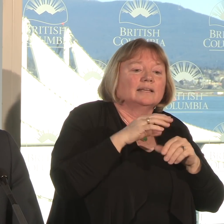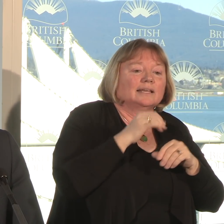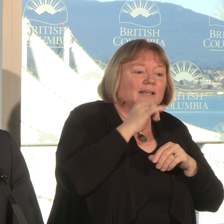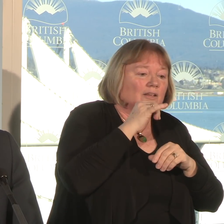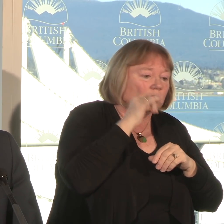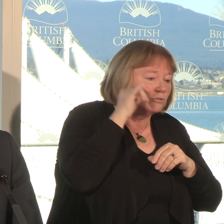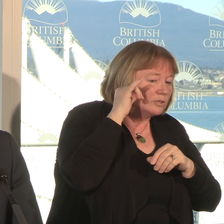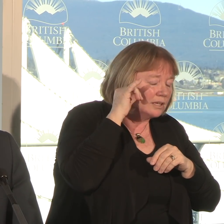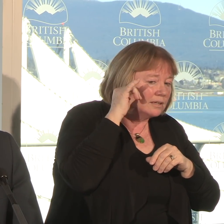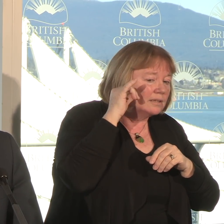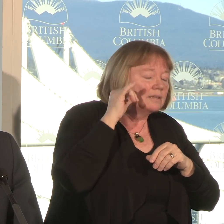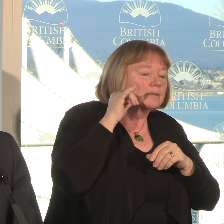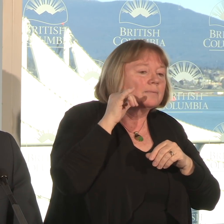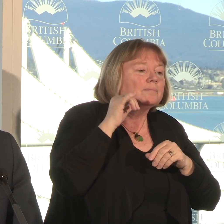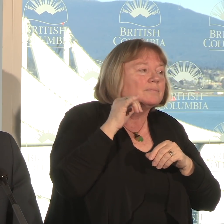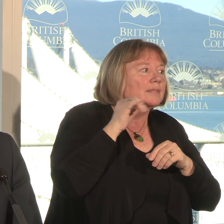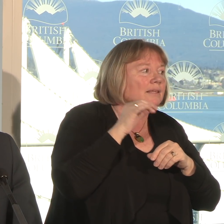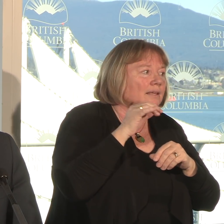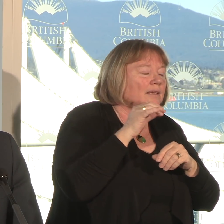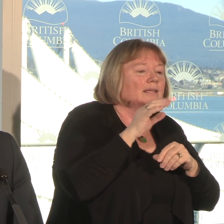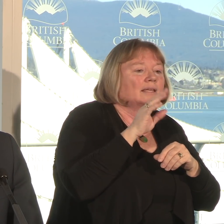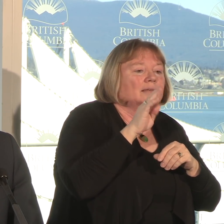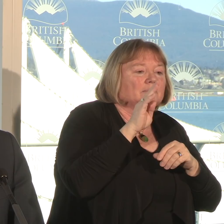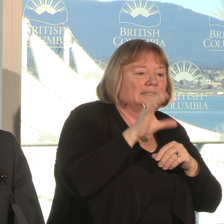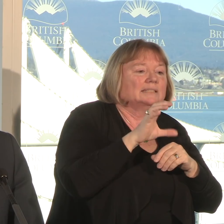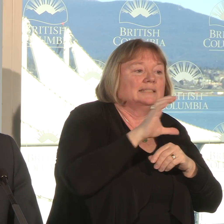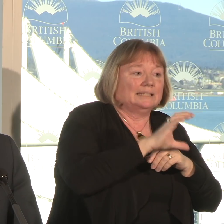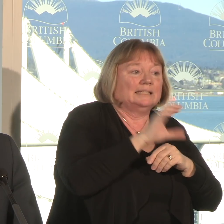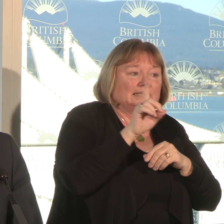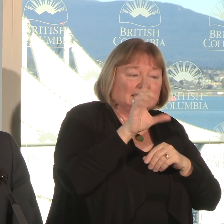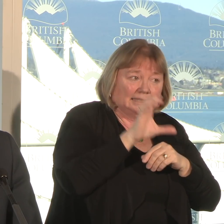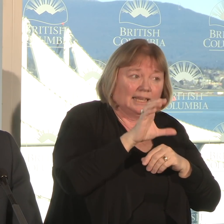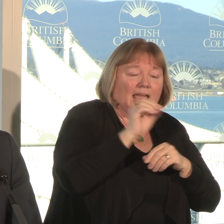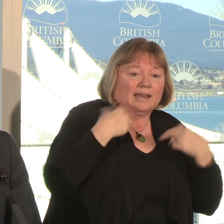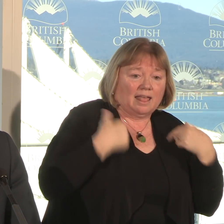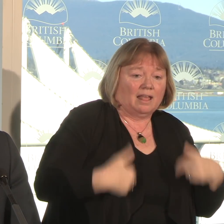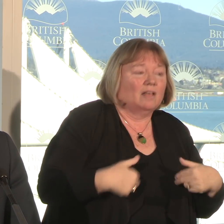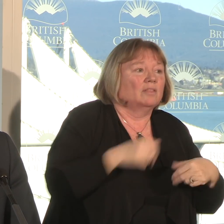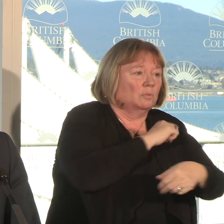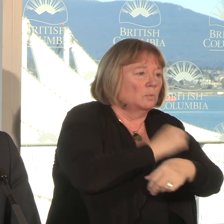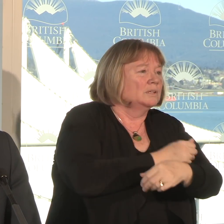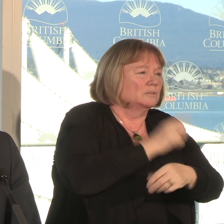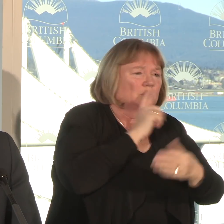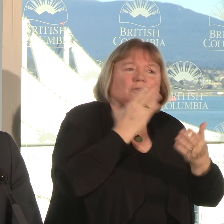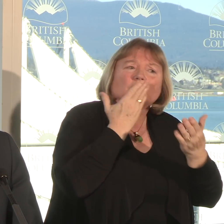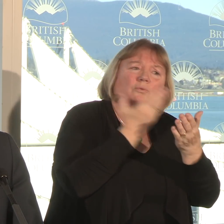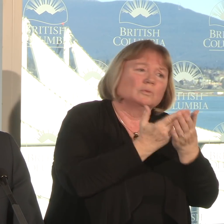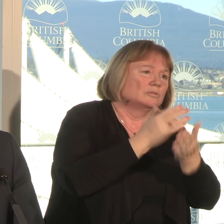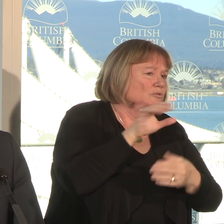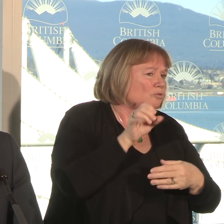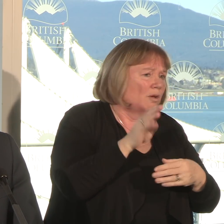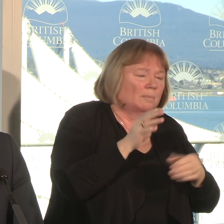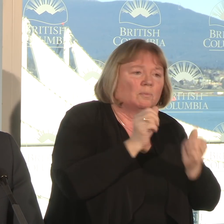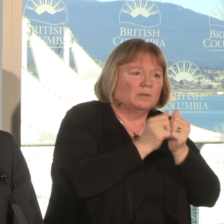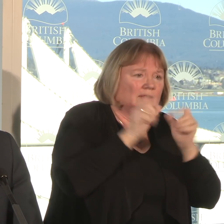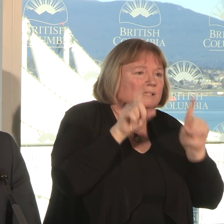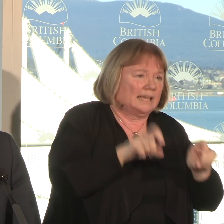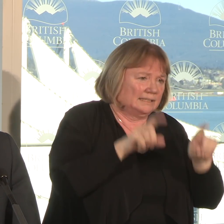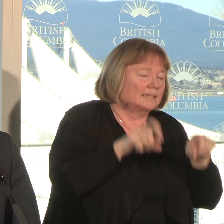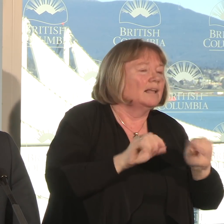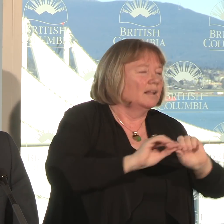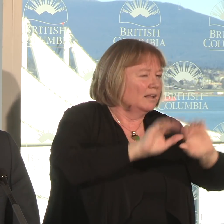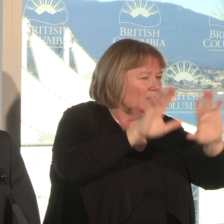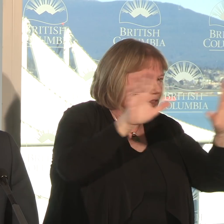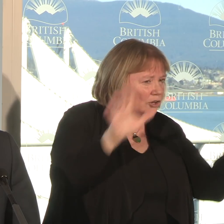the people at the BC CDC and in the health authorities have done an extraordinary job with testing. There is a